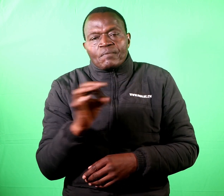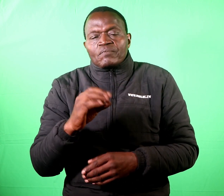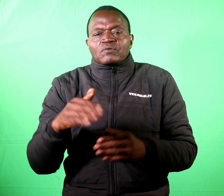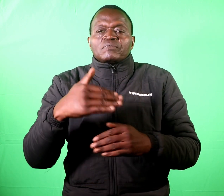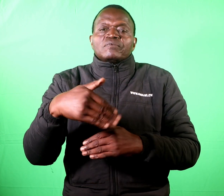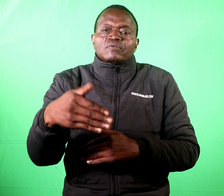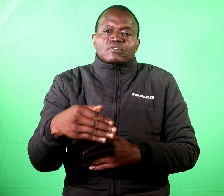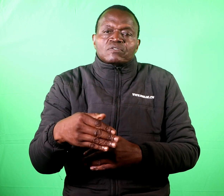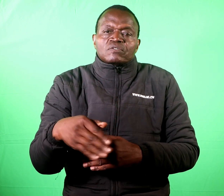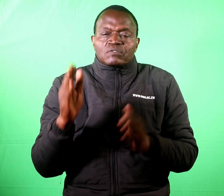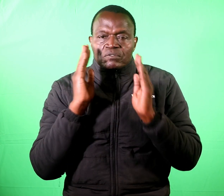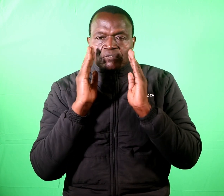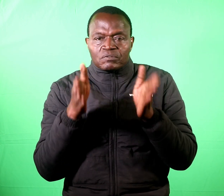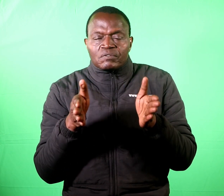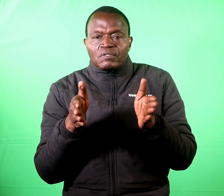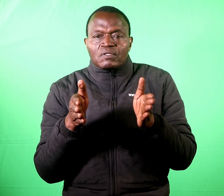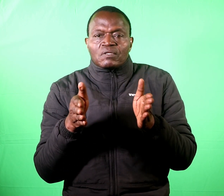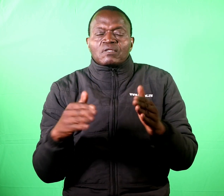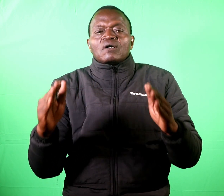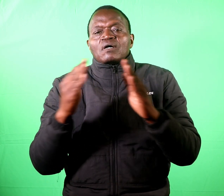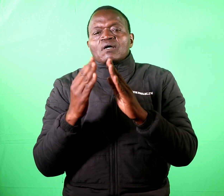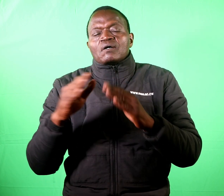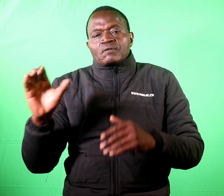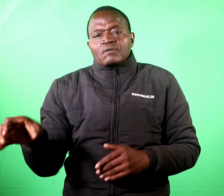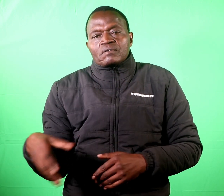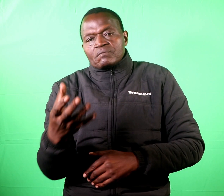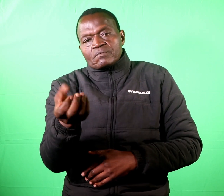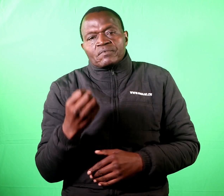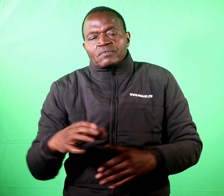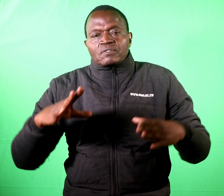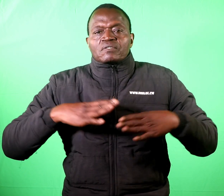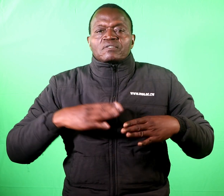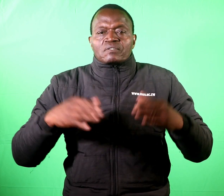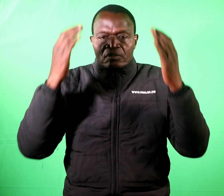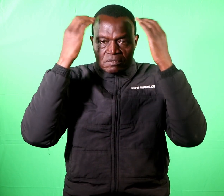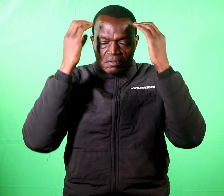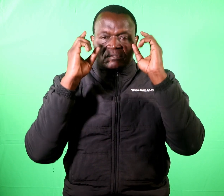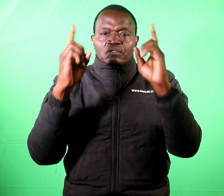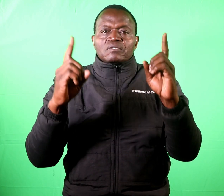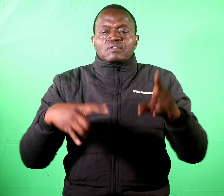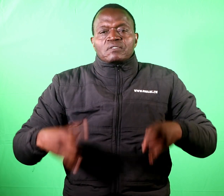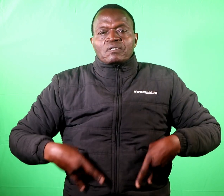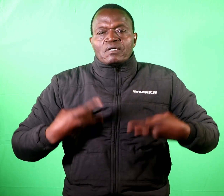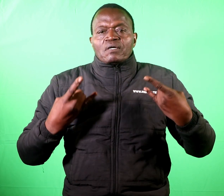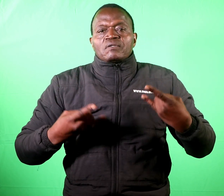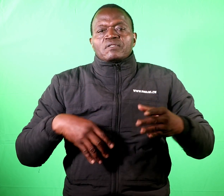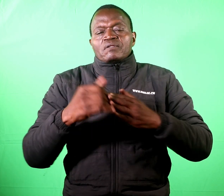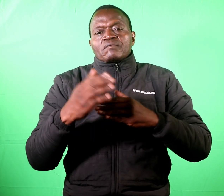to ensure that households have access to critical education and health infrastructure, as well